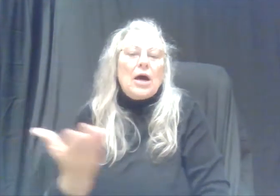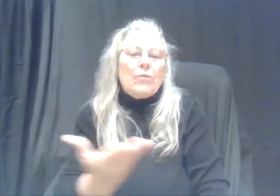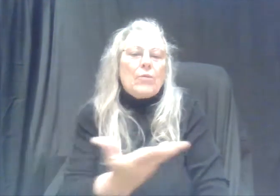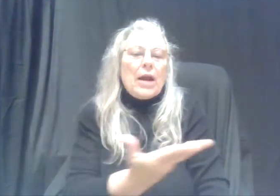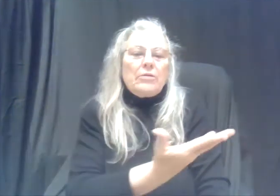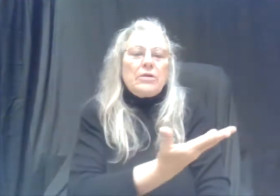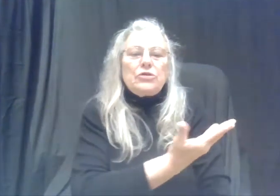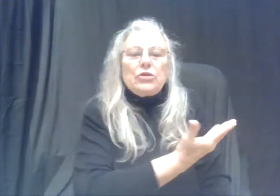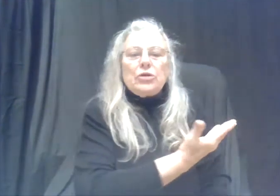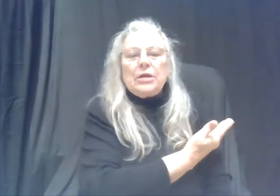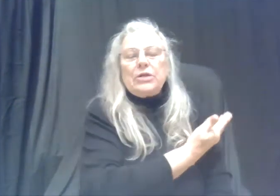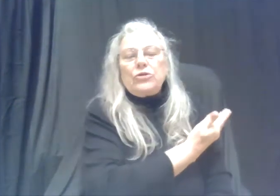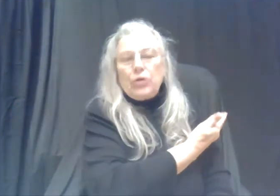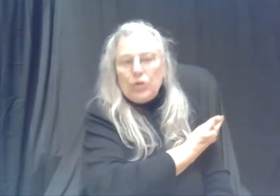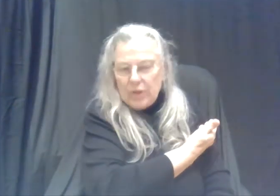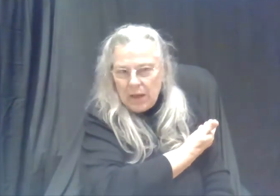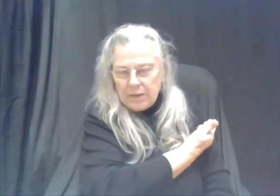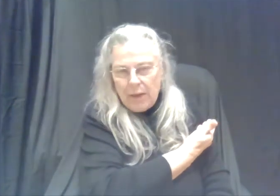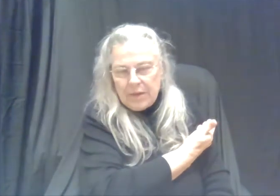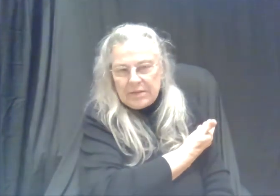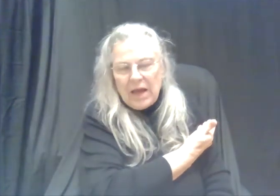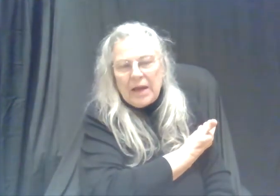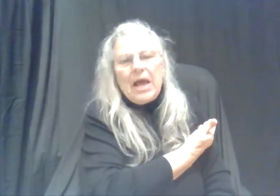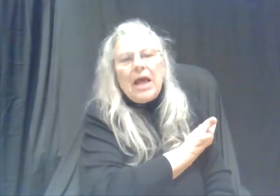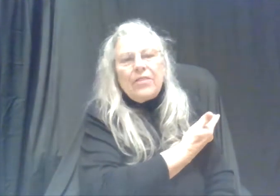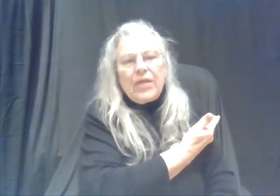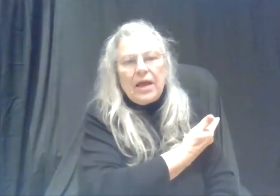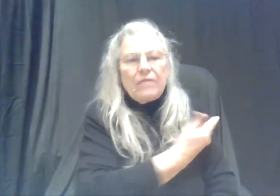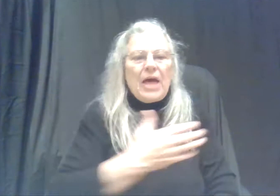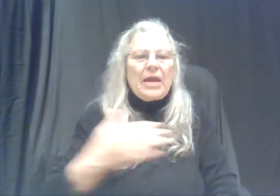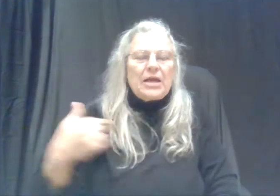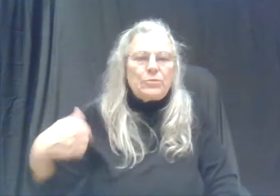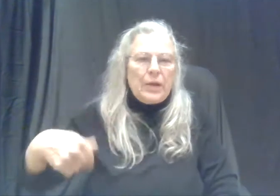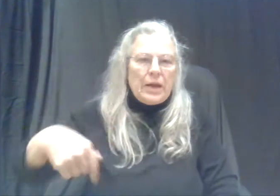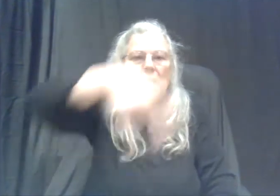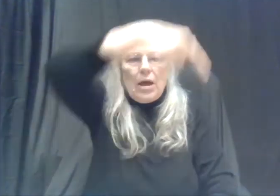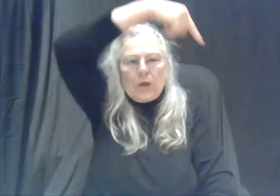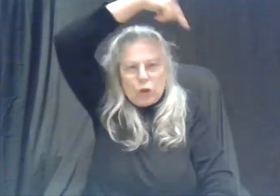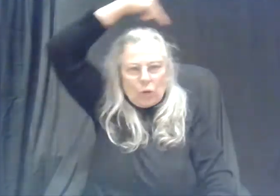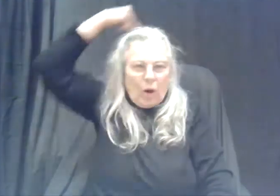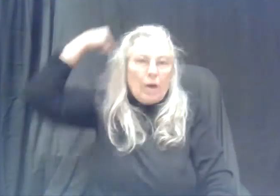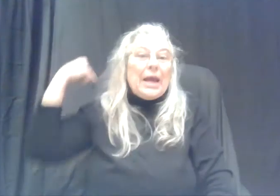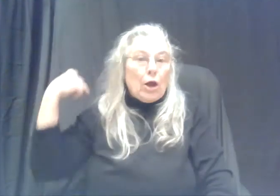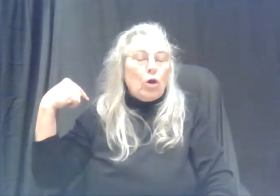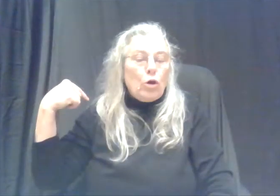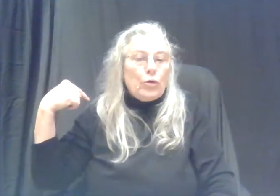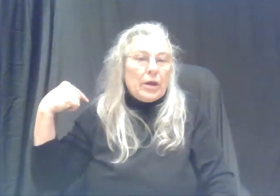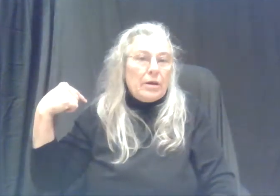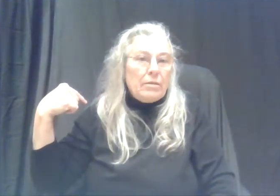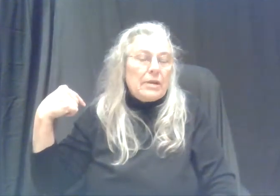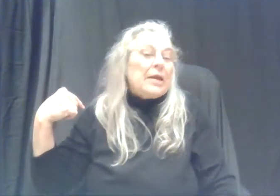around, circling to your non-dominant side. Think of that as being, you are included in